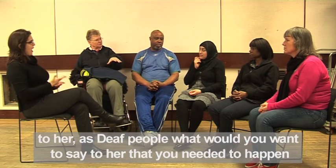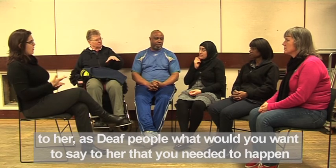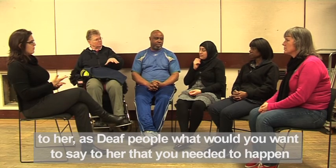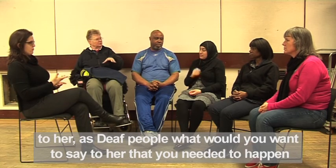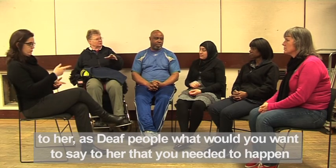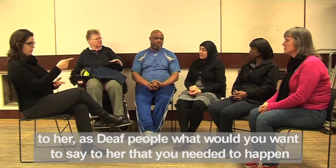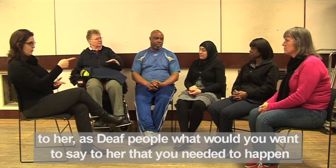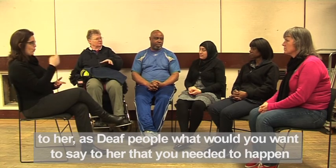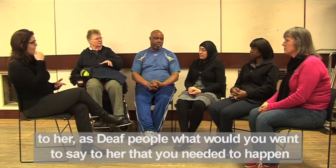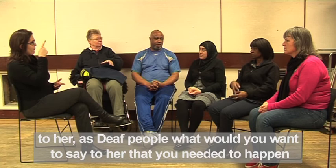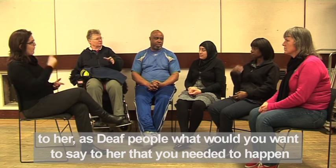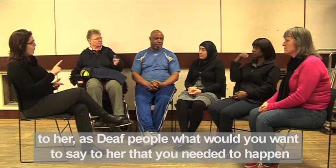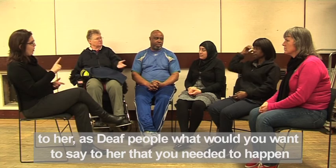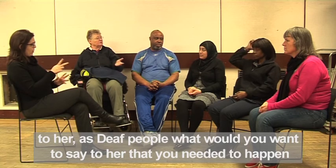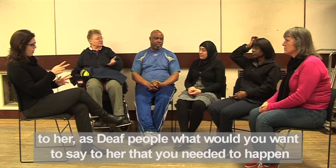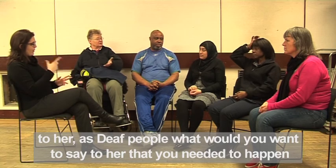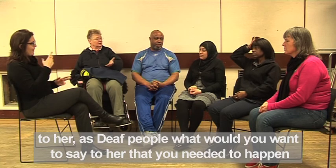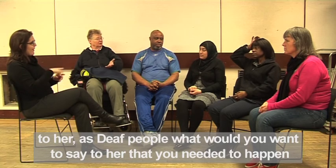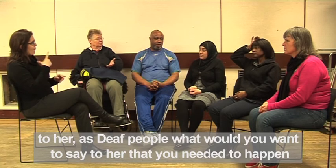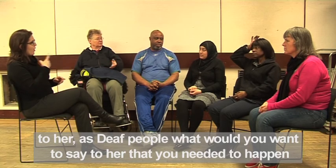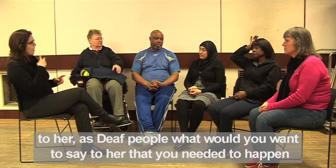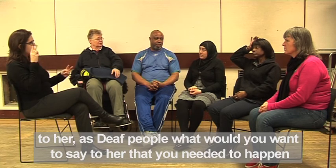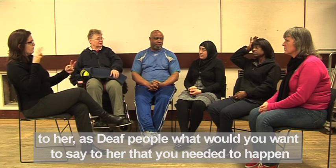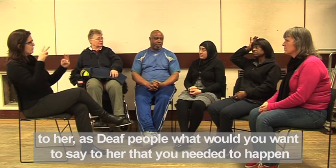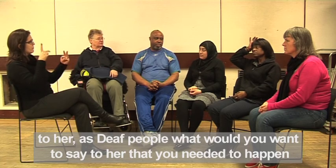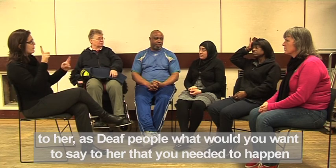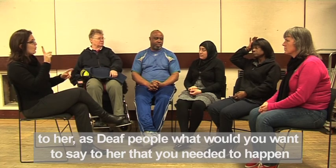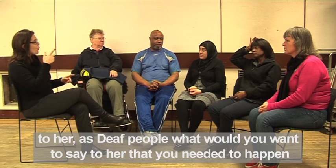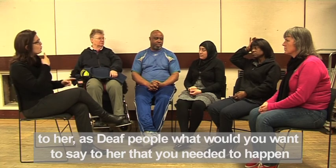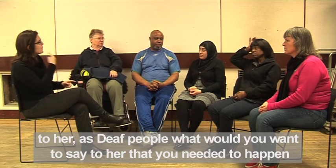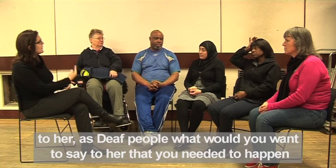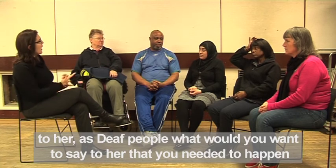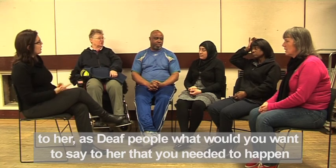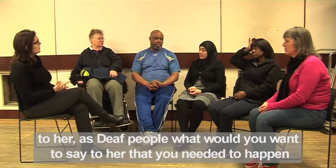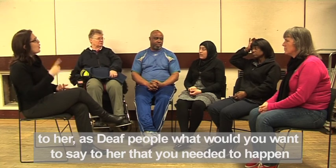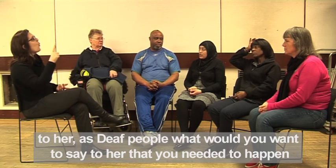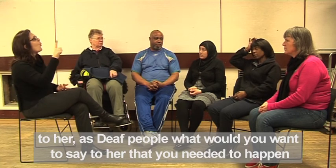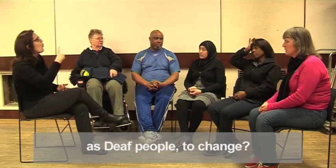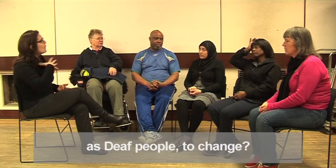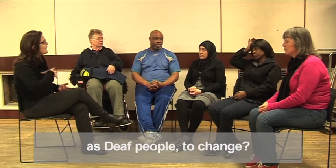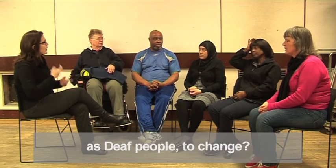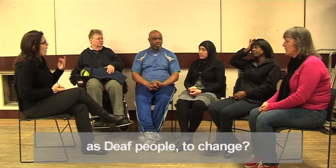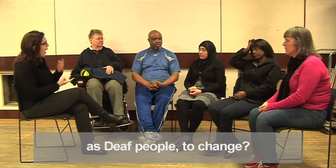you want to say to her that you needed to happen as deaf people to change?